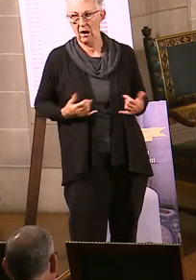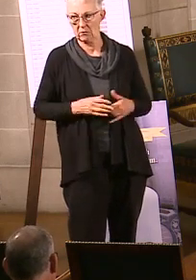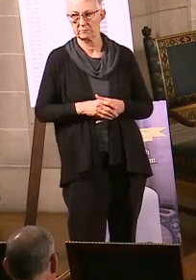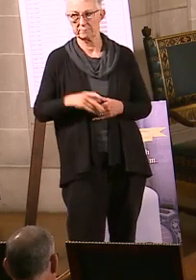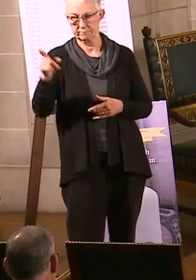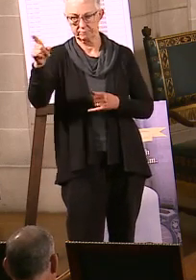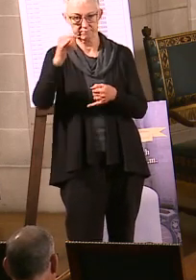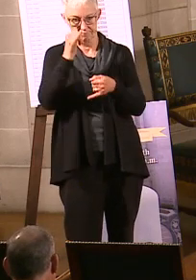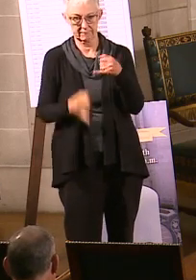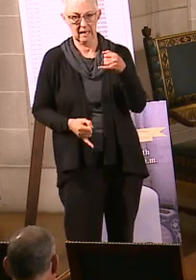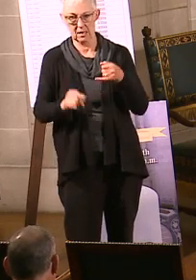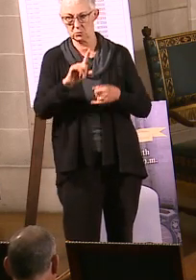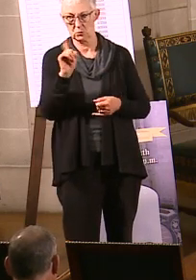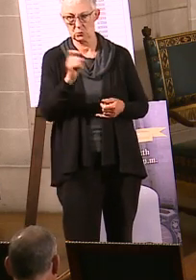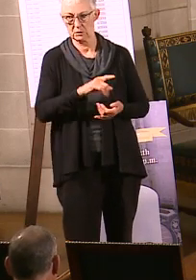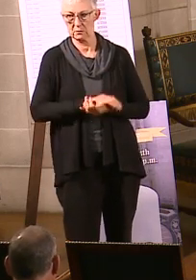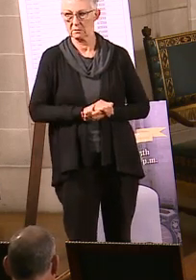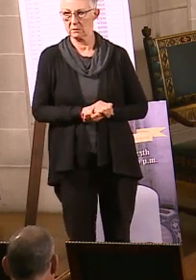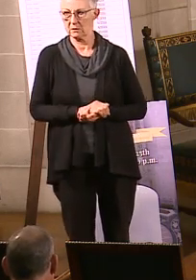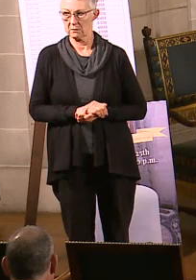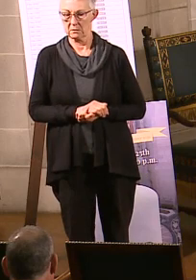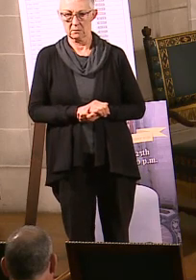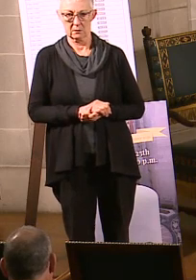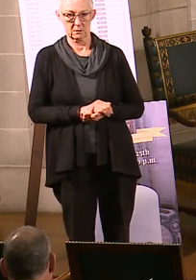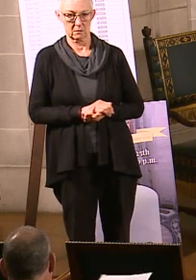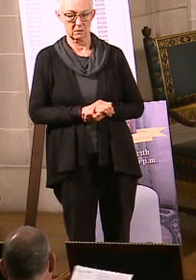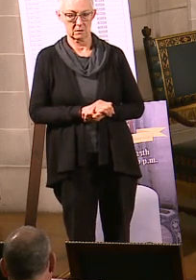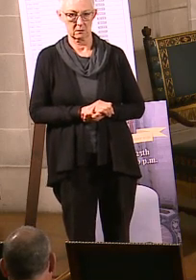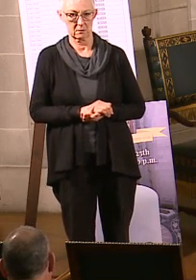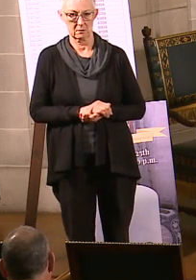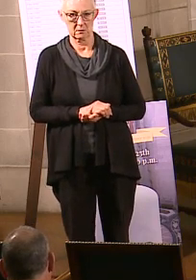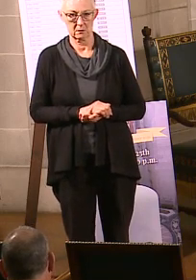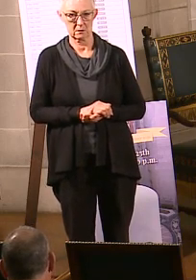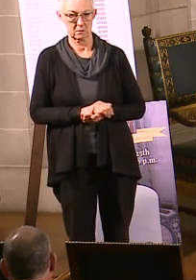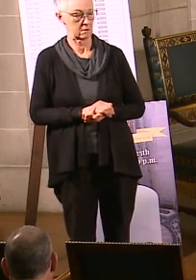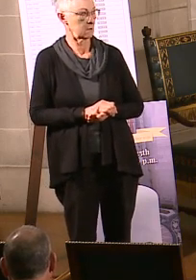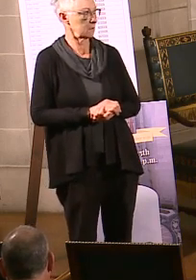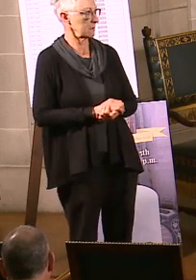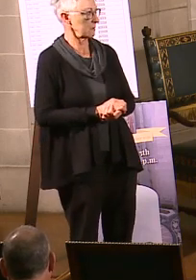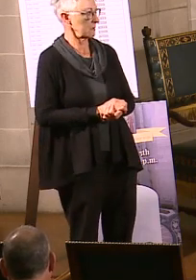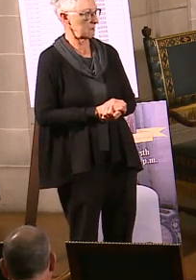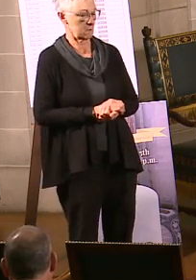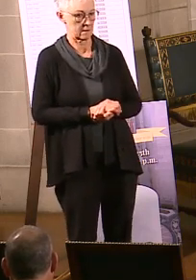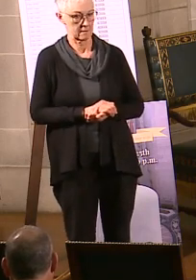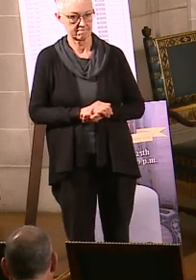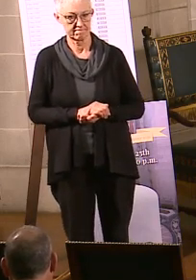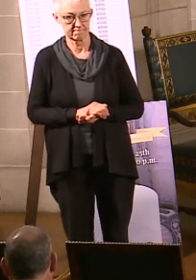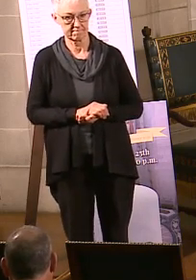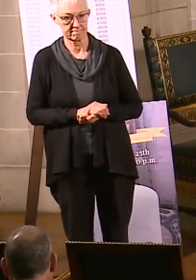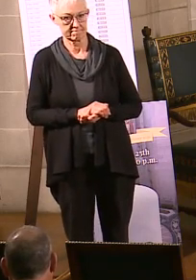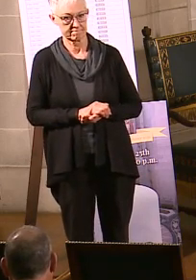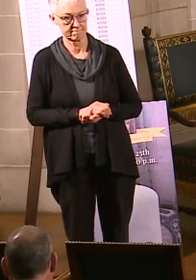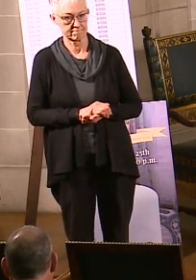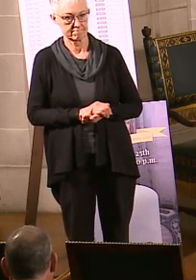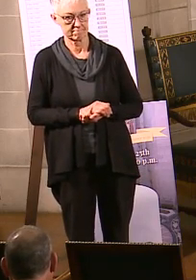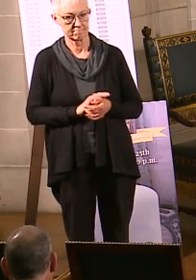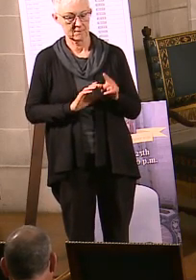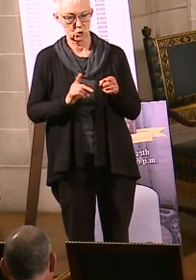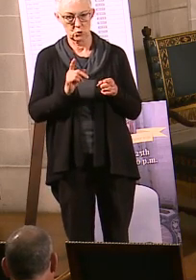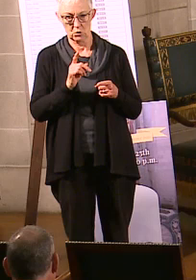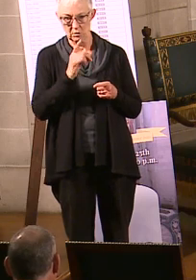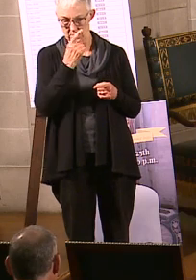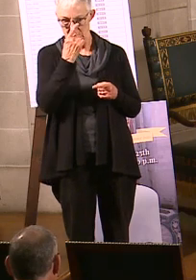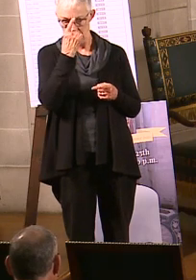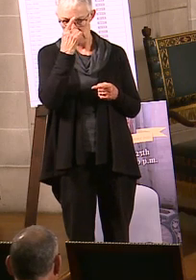question. Great. One last question? Do you attribute the lower positive rate from